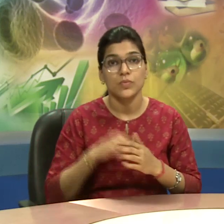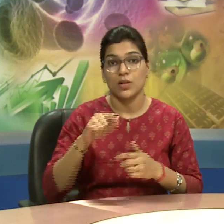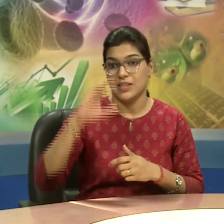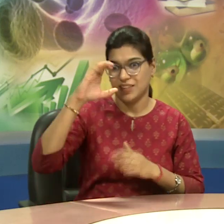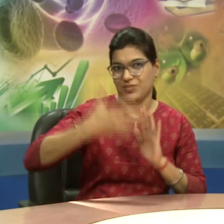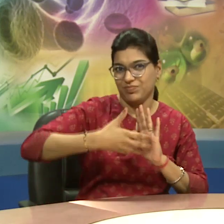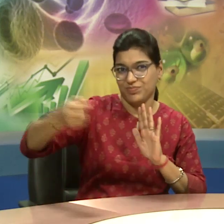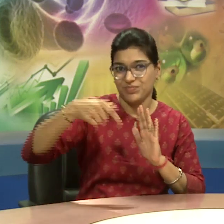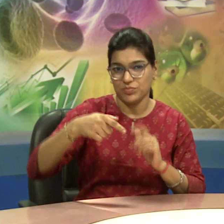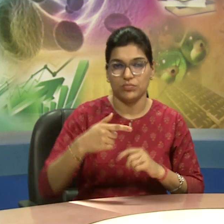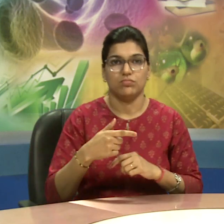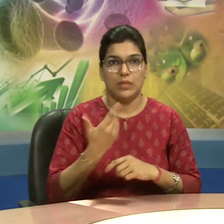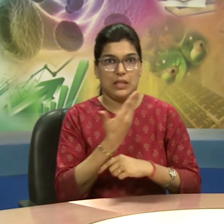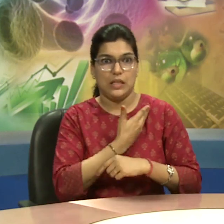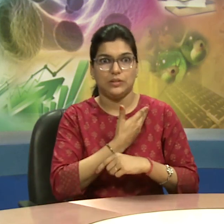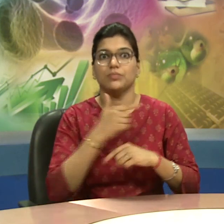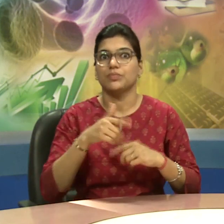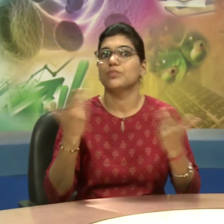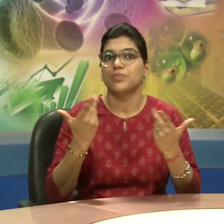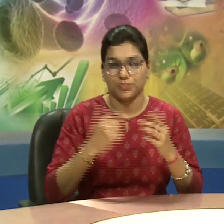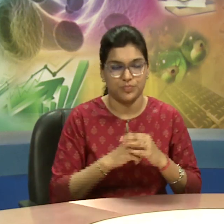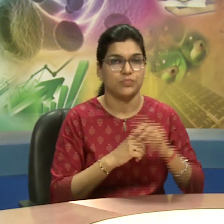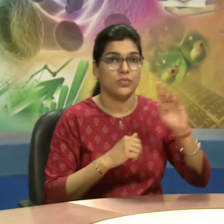right to safety.